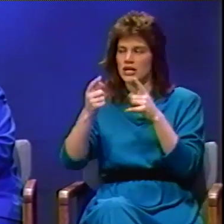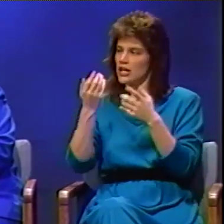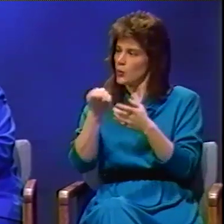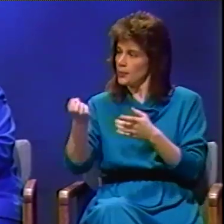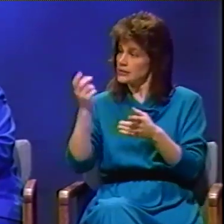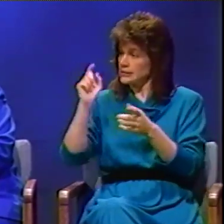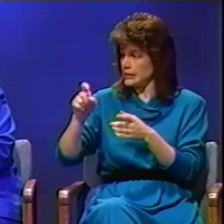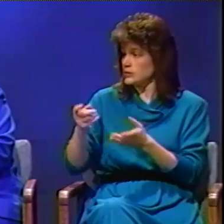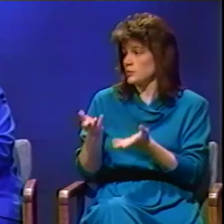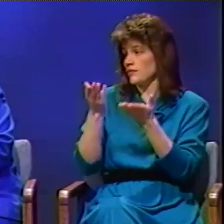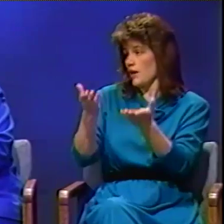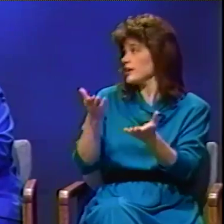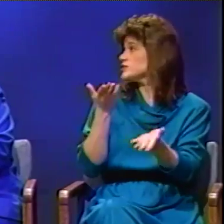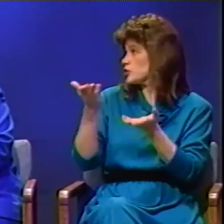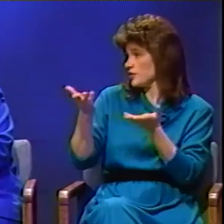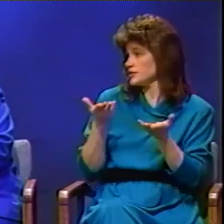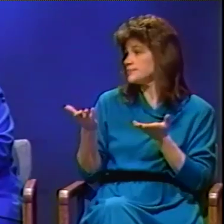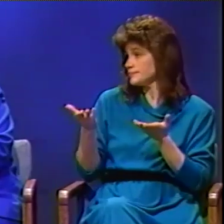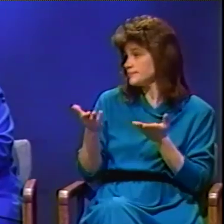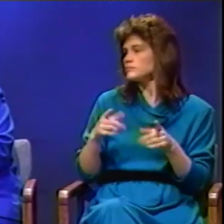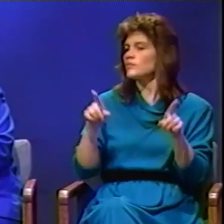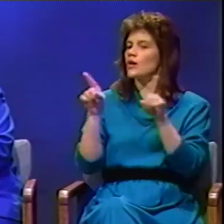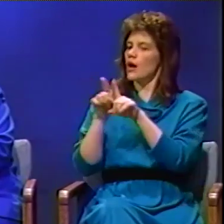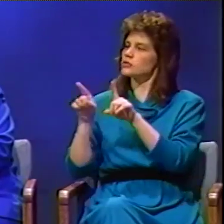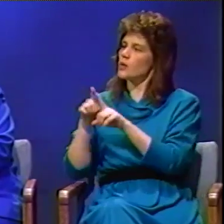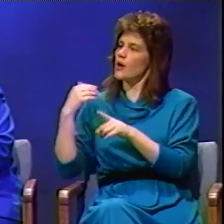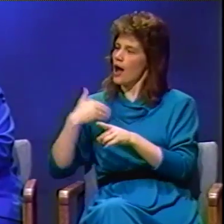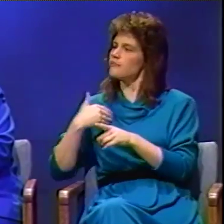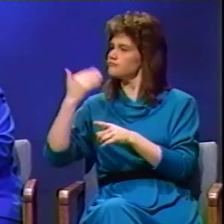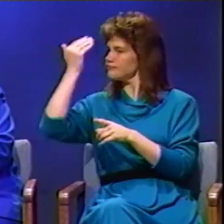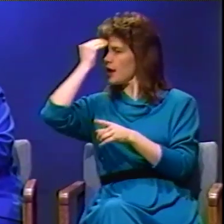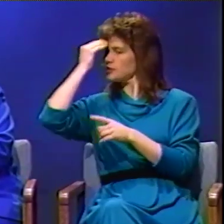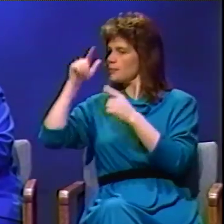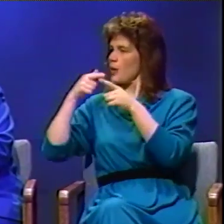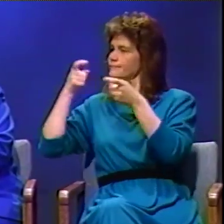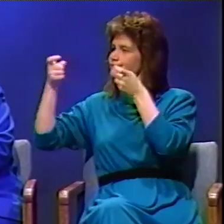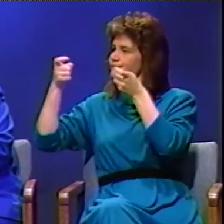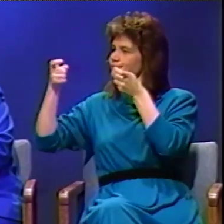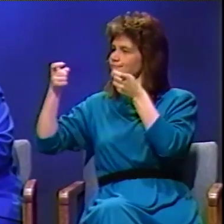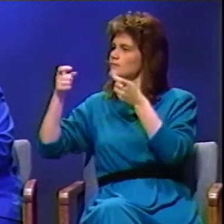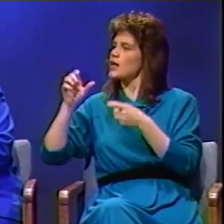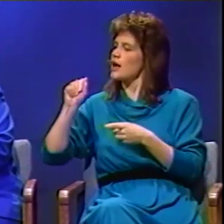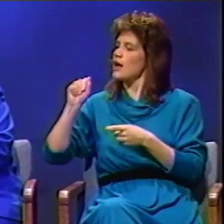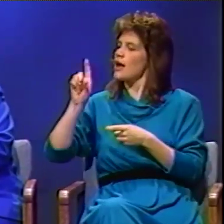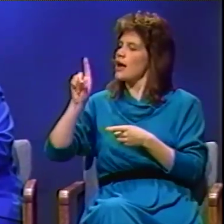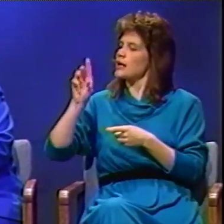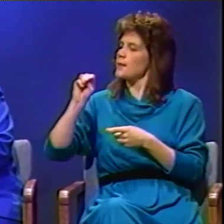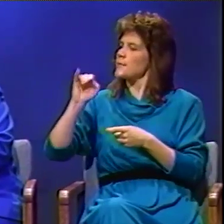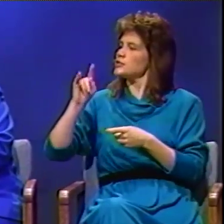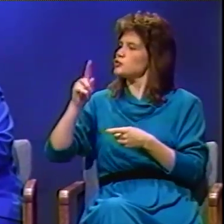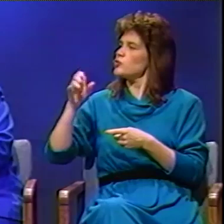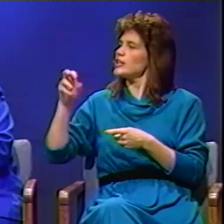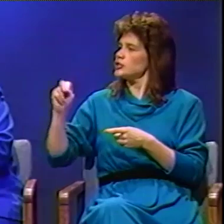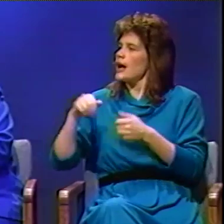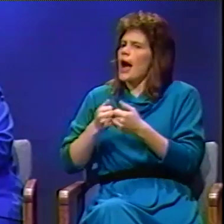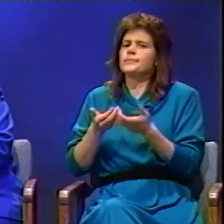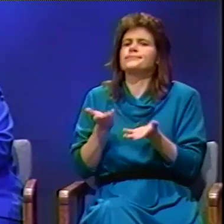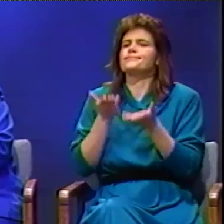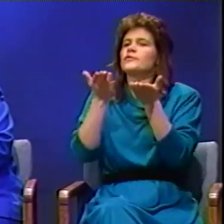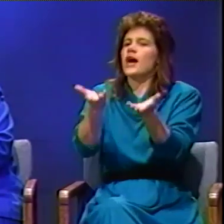provide the service, as well as the administrative expertise in providing the service. We have had teams of operators